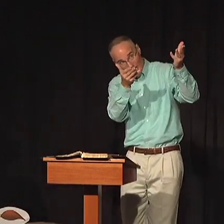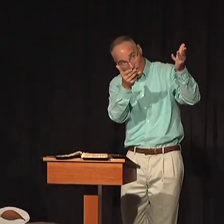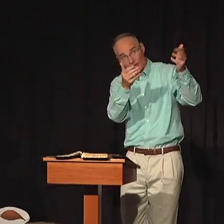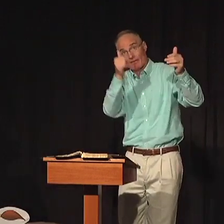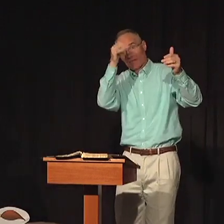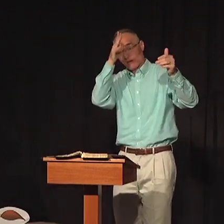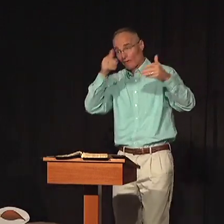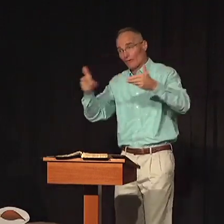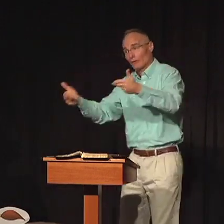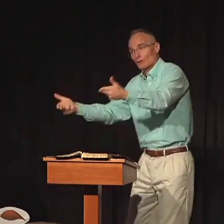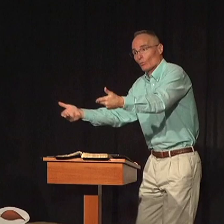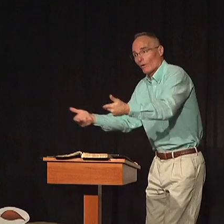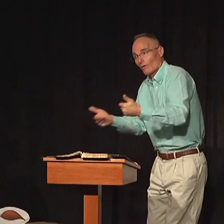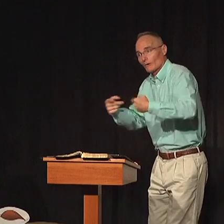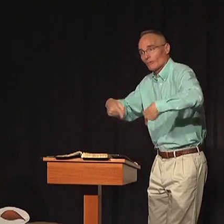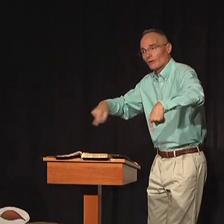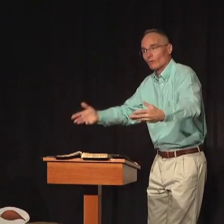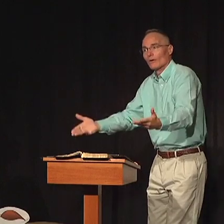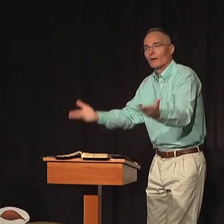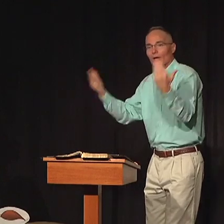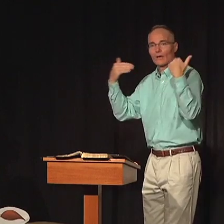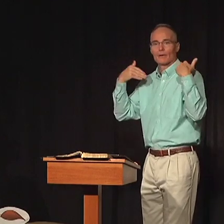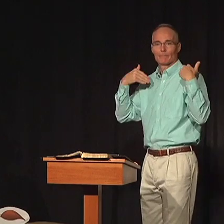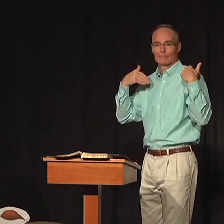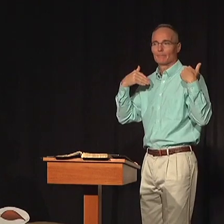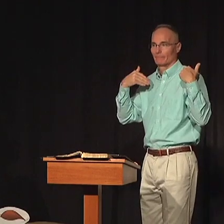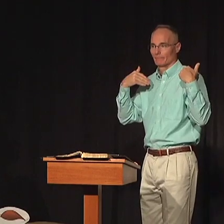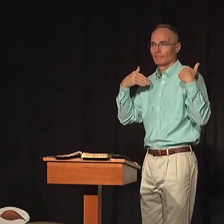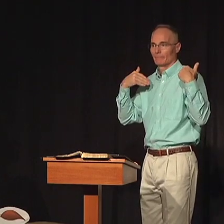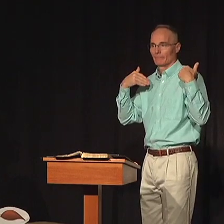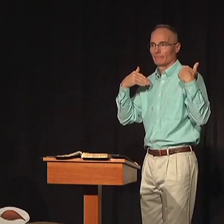The Father is there, and he is welcoming you to come.